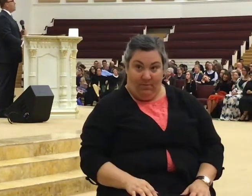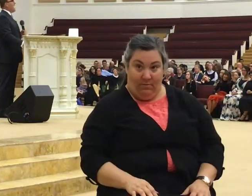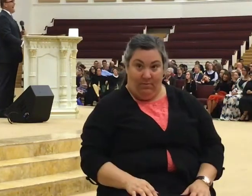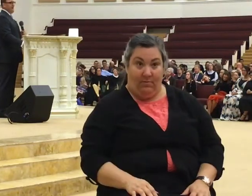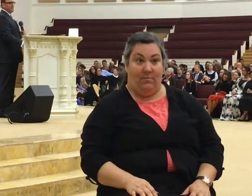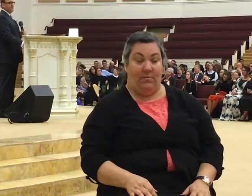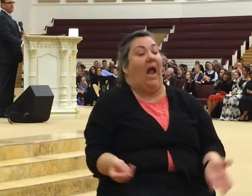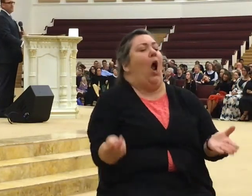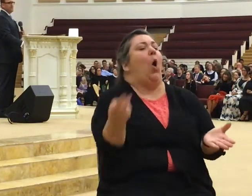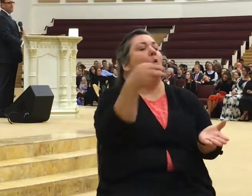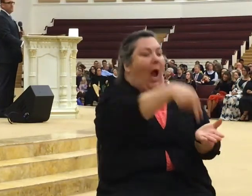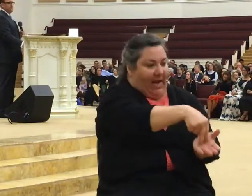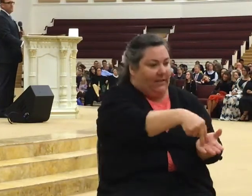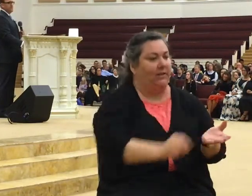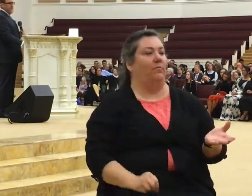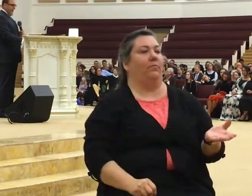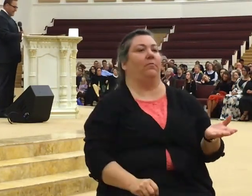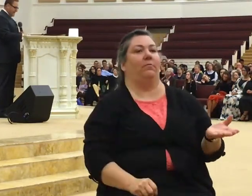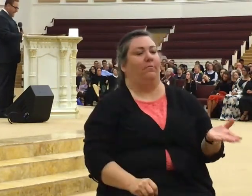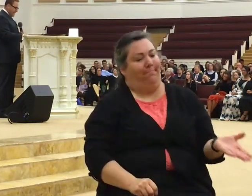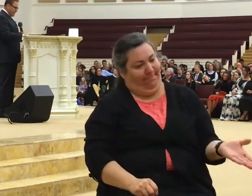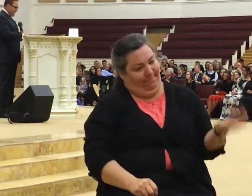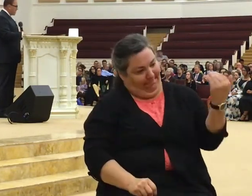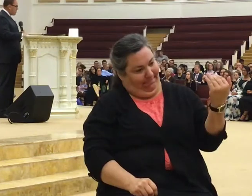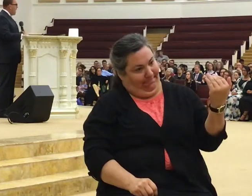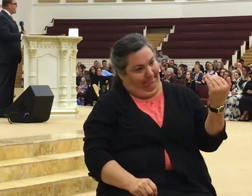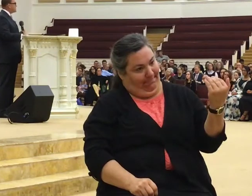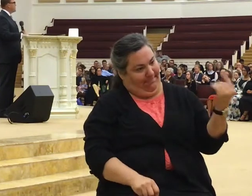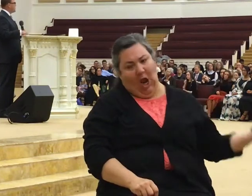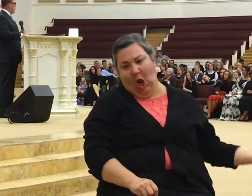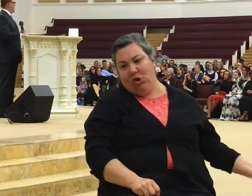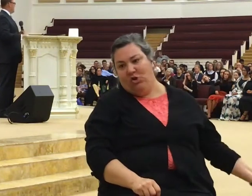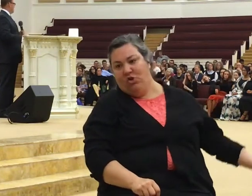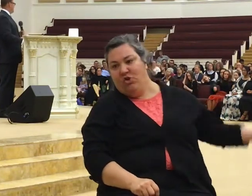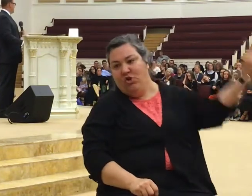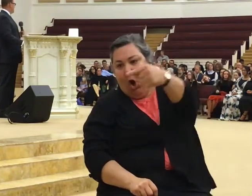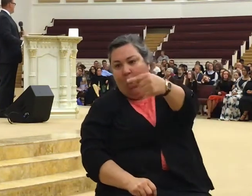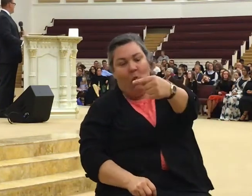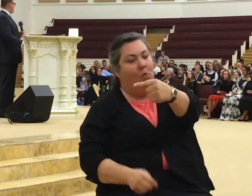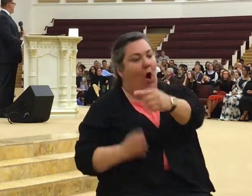Now arise and get across Jordan,